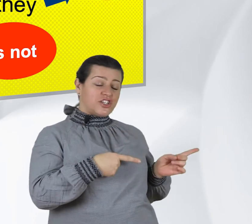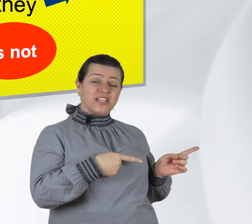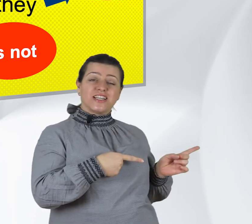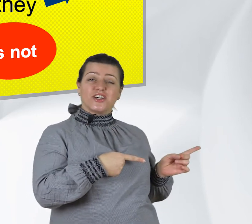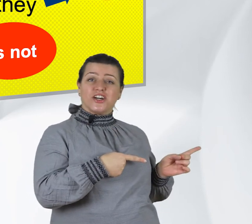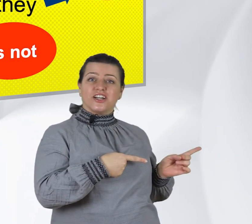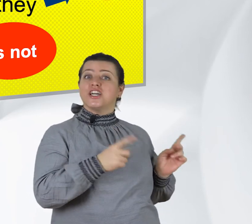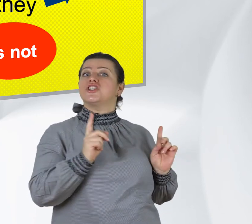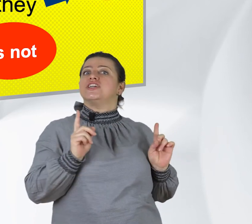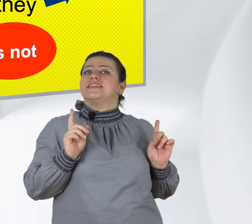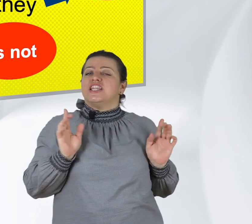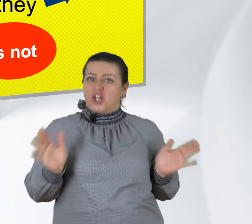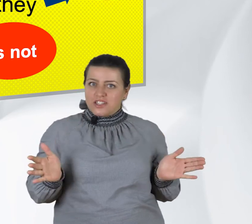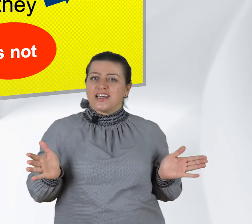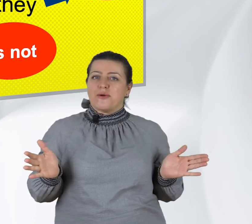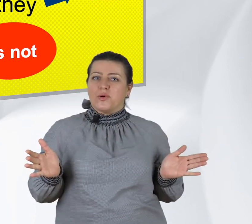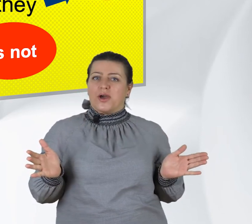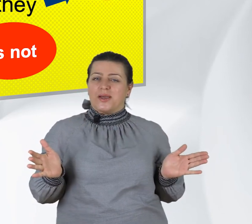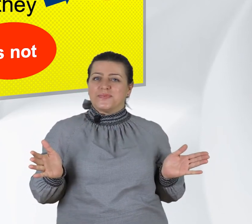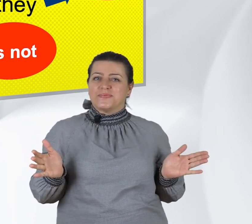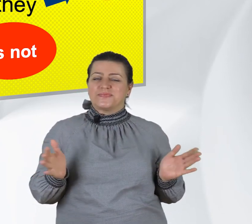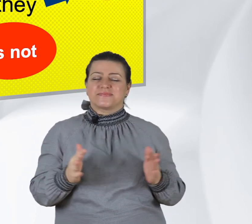She's a girl, she's not a boy.